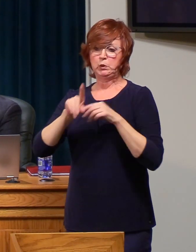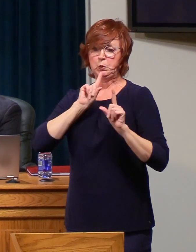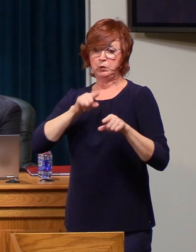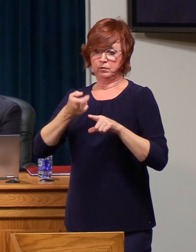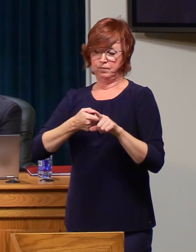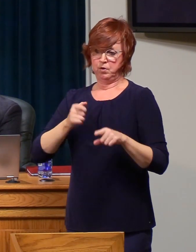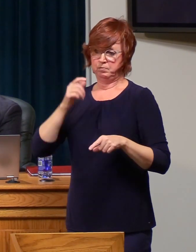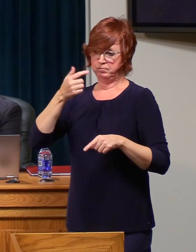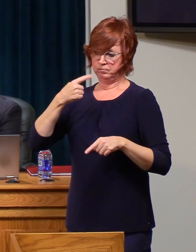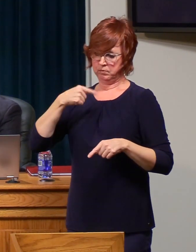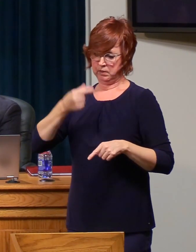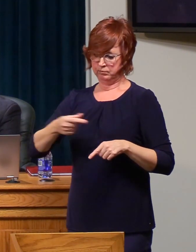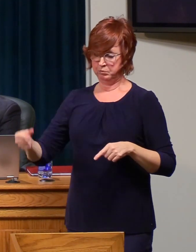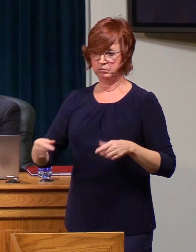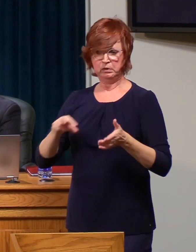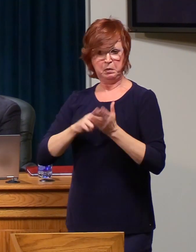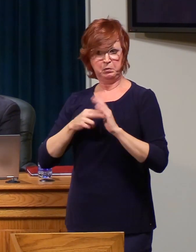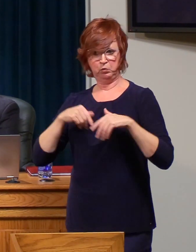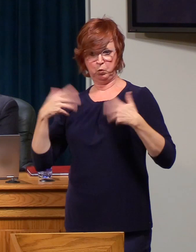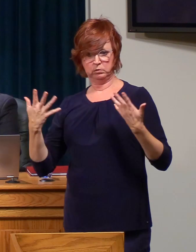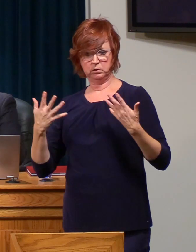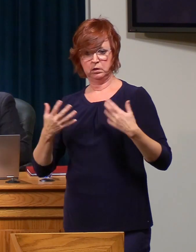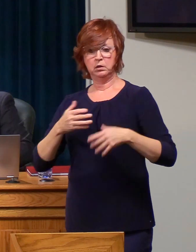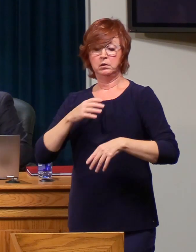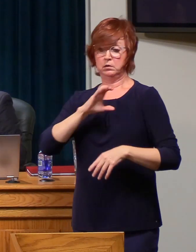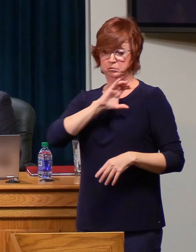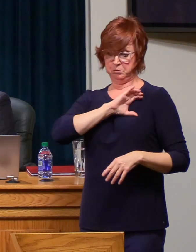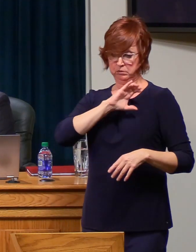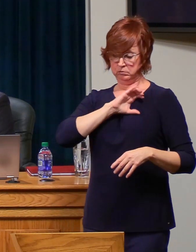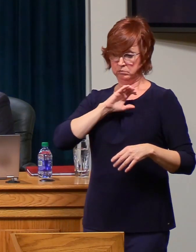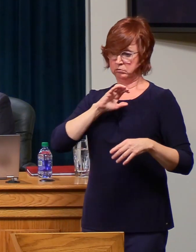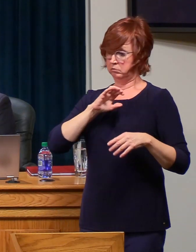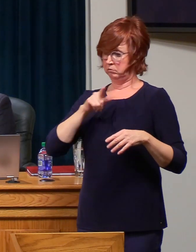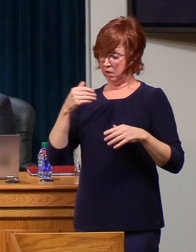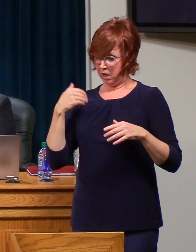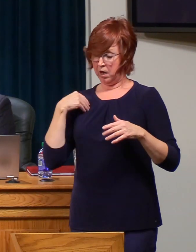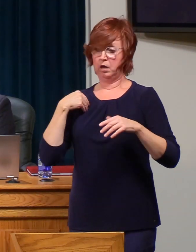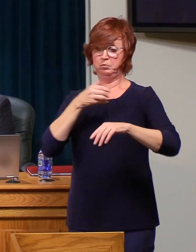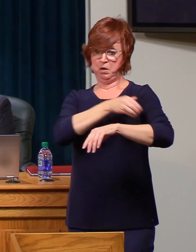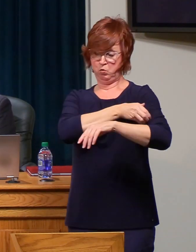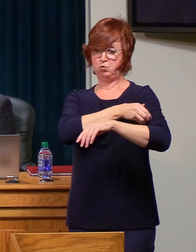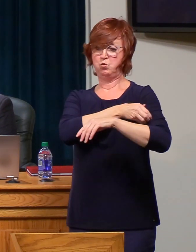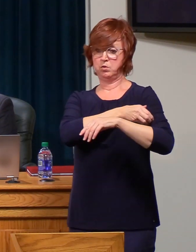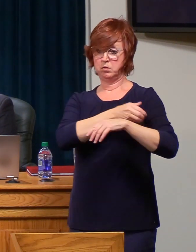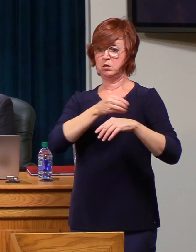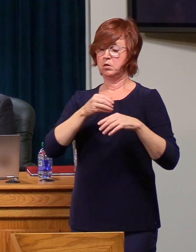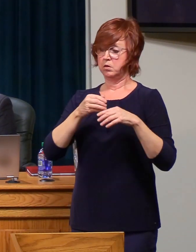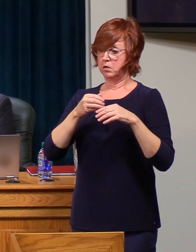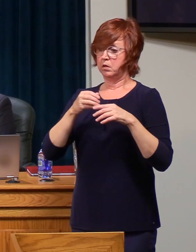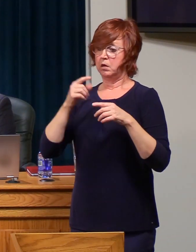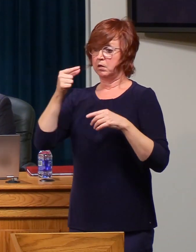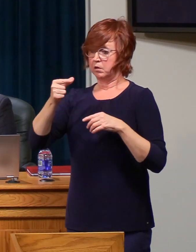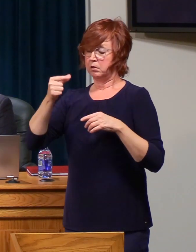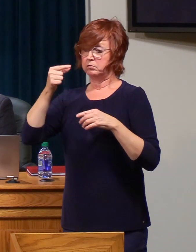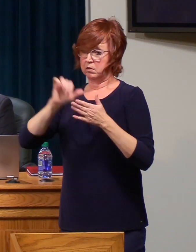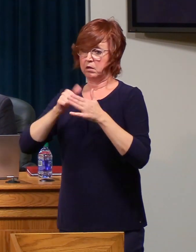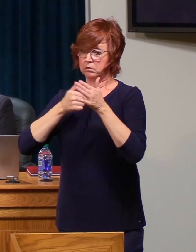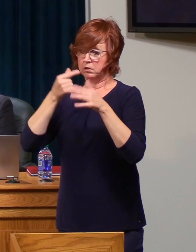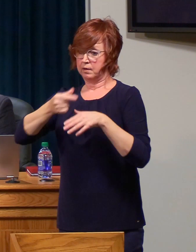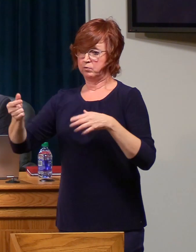means that the full weight of the law and the law enforcement agencies are being placed behind these orders under the provincial state of